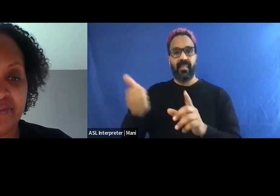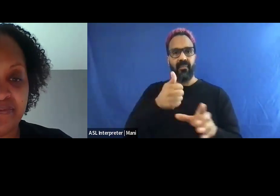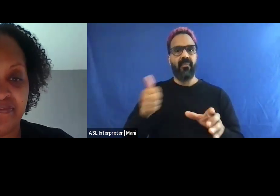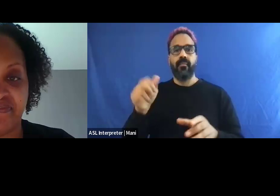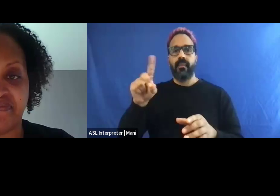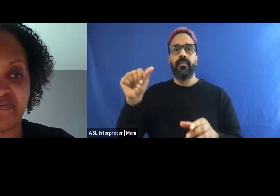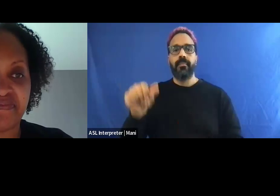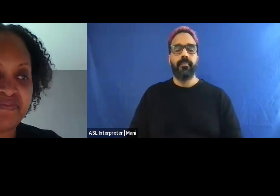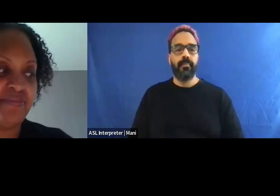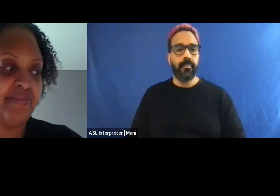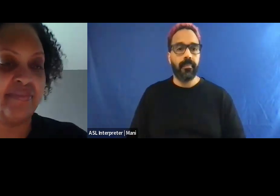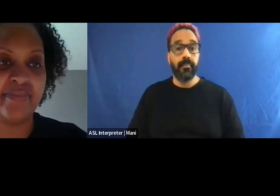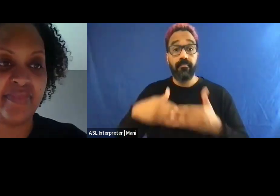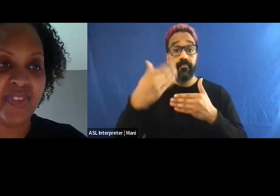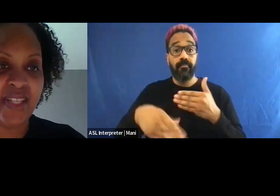please.